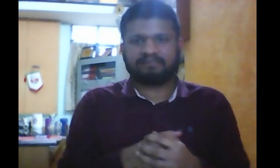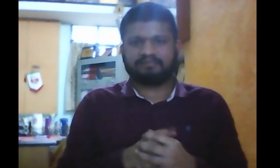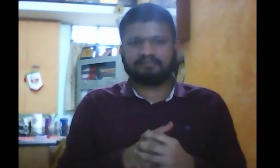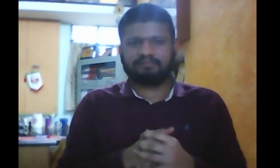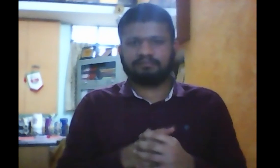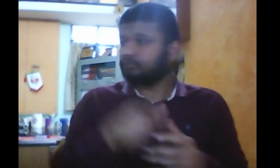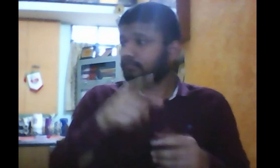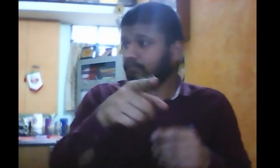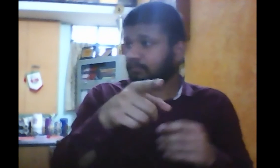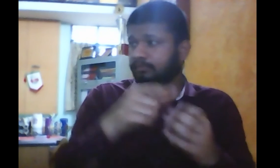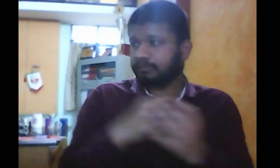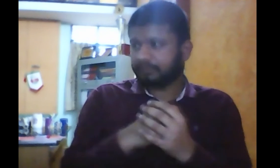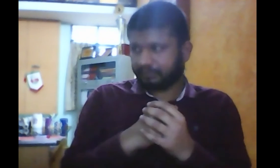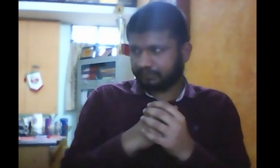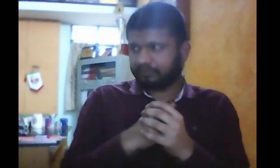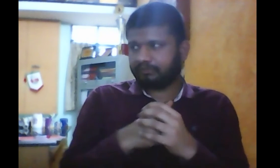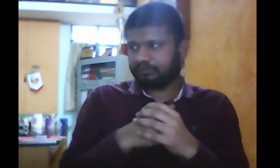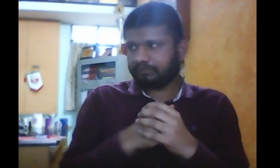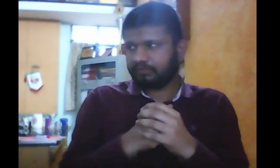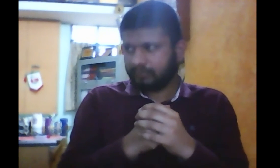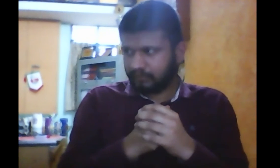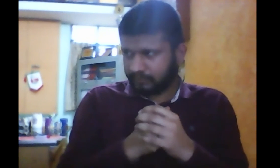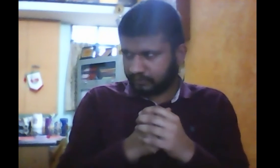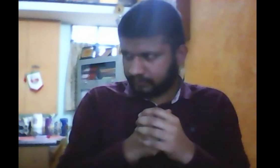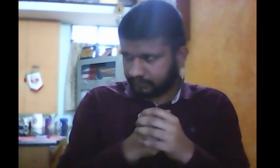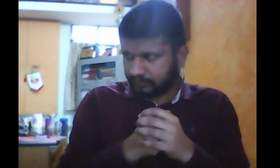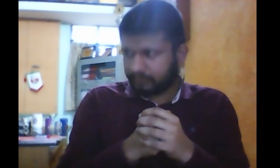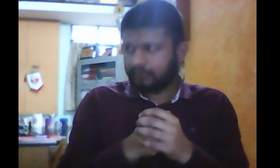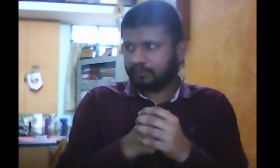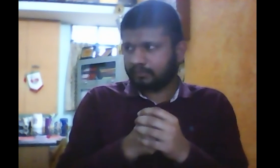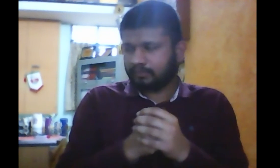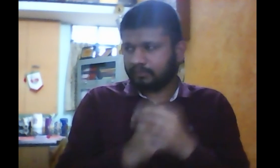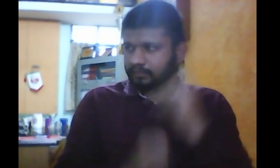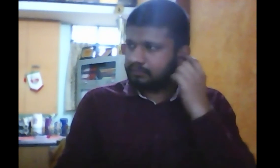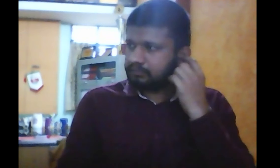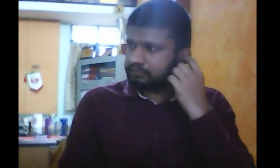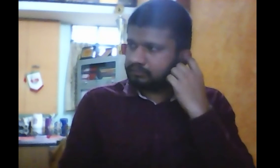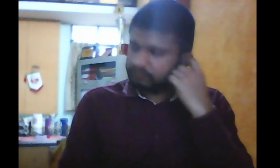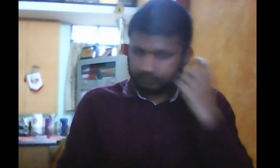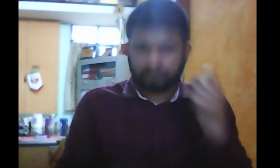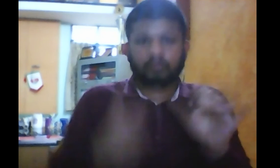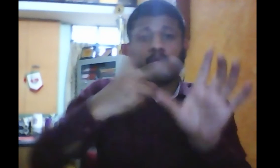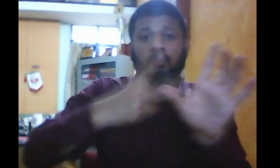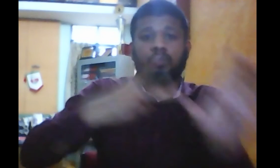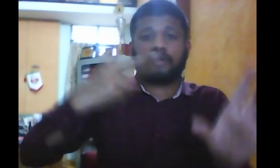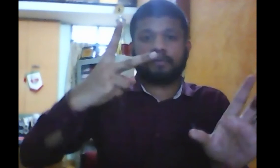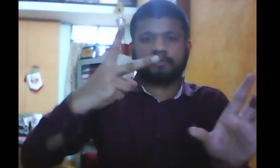Indian Sign Language Interpreters course. This is for hearing people only. So after doing 2-year course, you can become